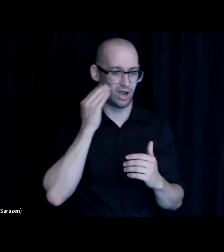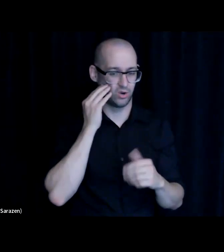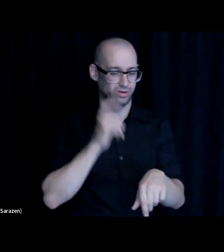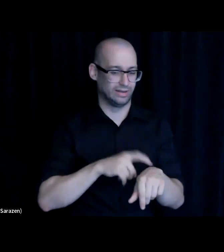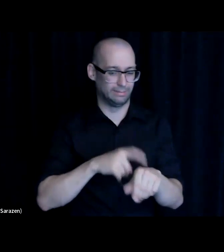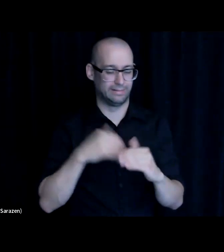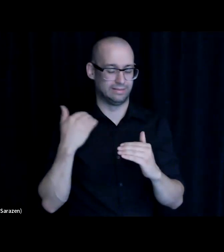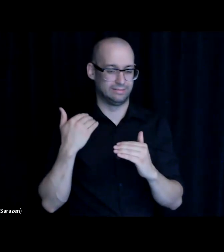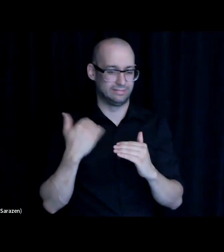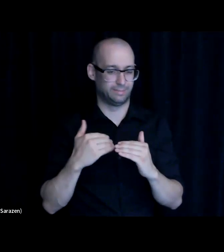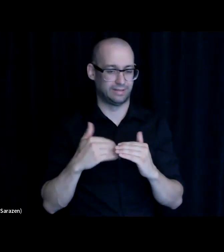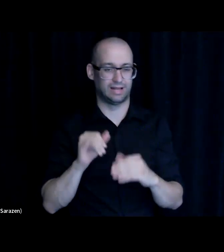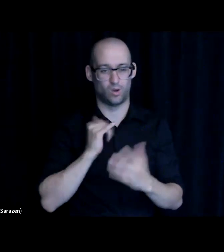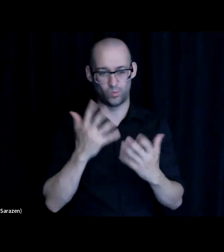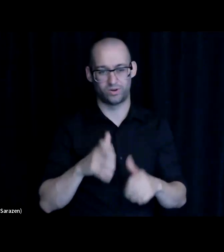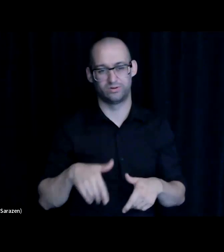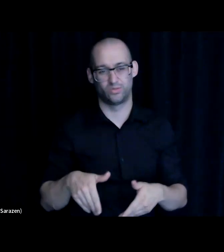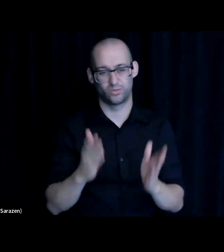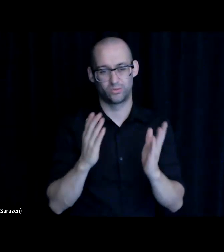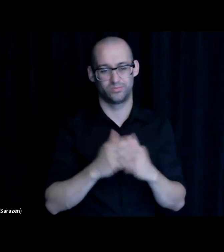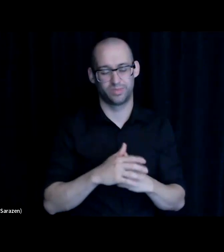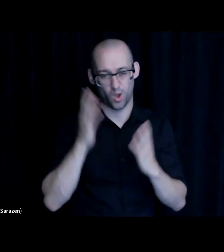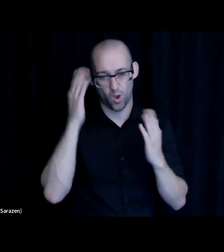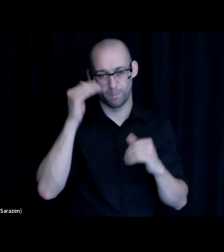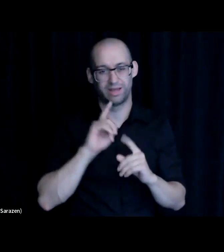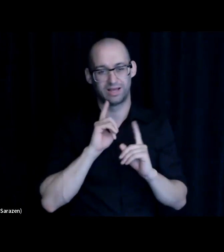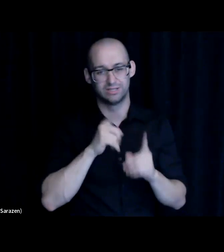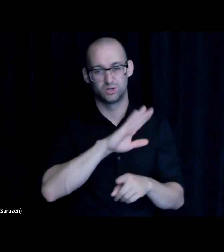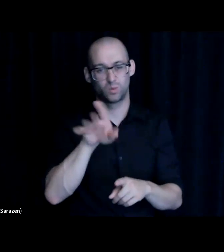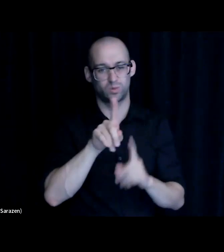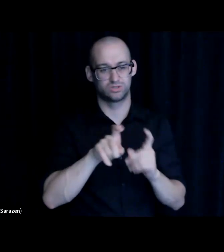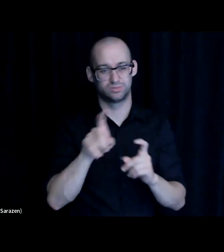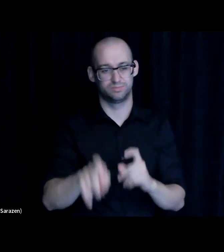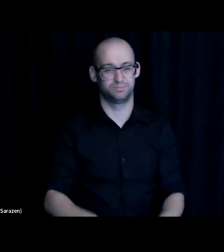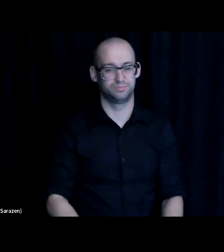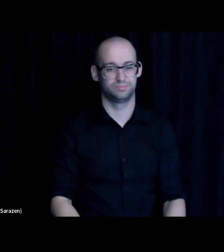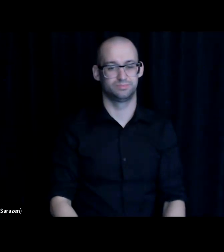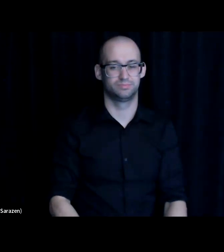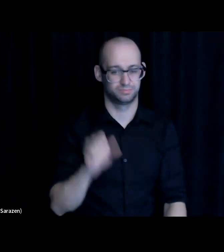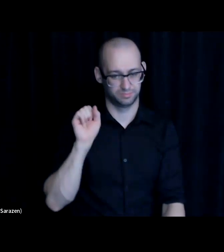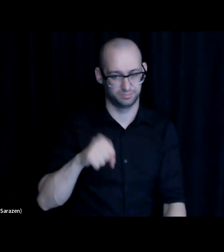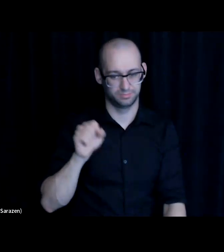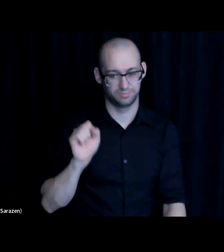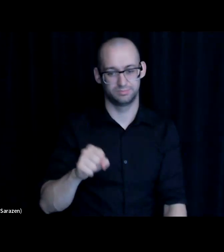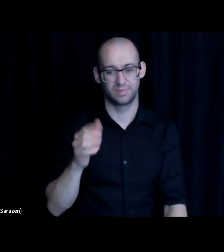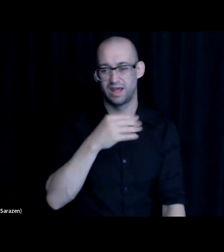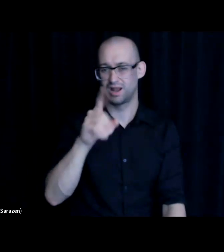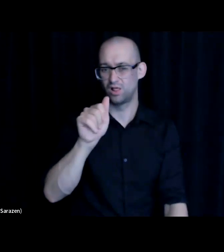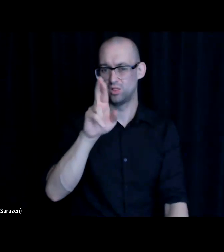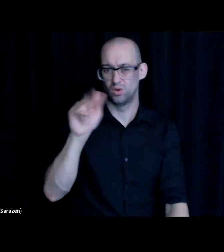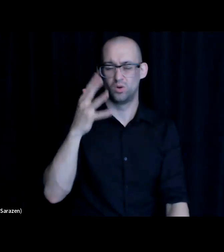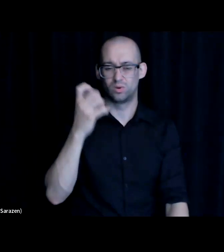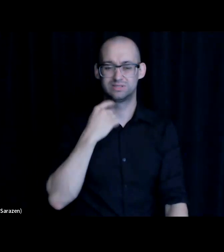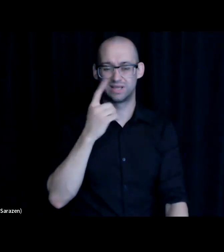time, so I was trying to rush through that. So I apologize. I hope I answered your question. You did. Thank you so much. And Laura, I just wanted to say